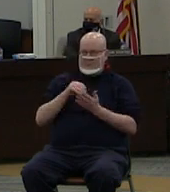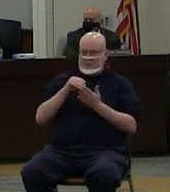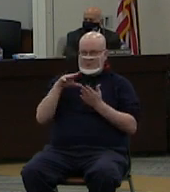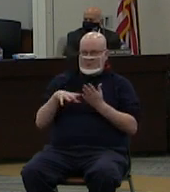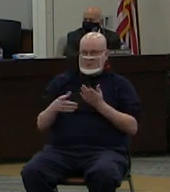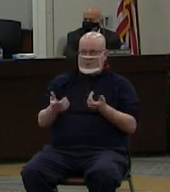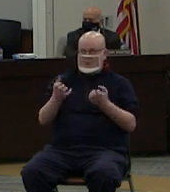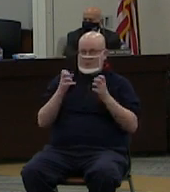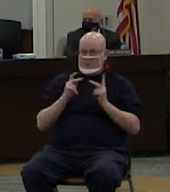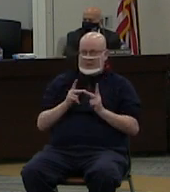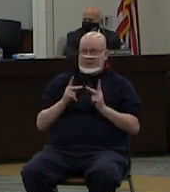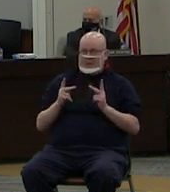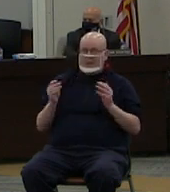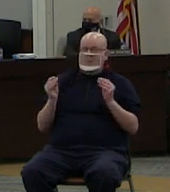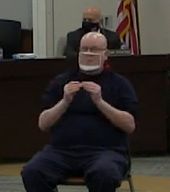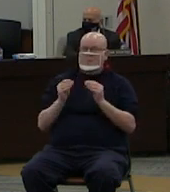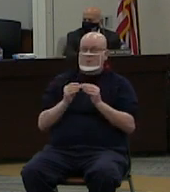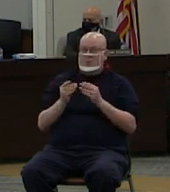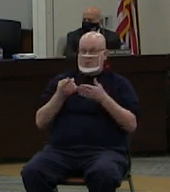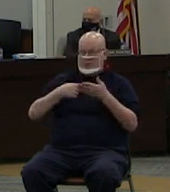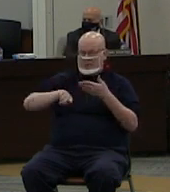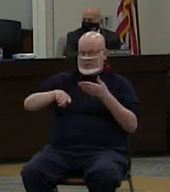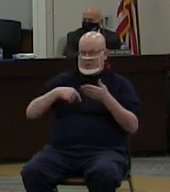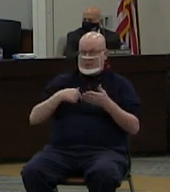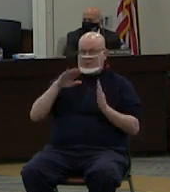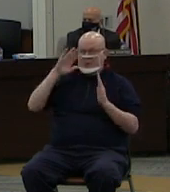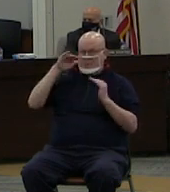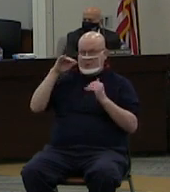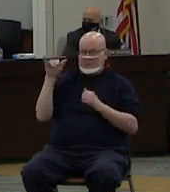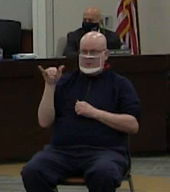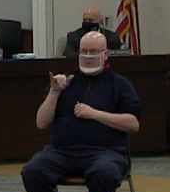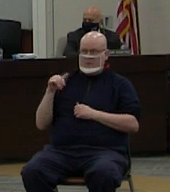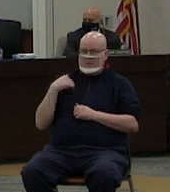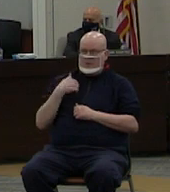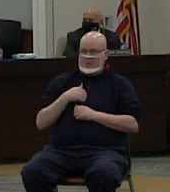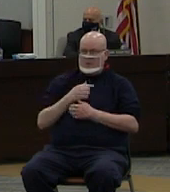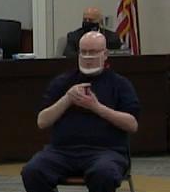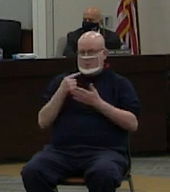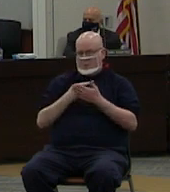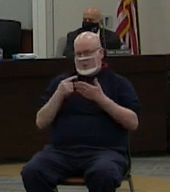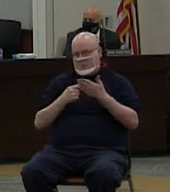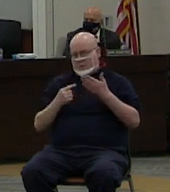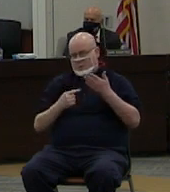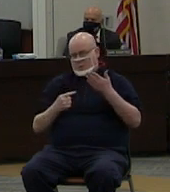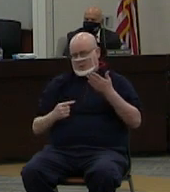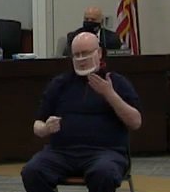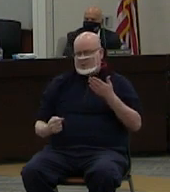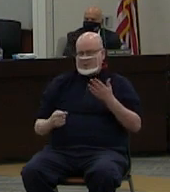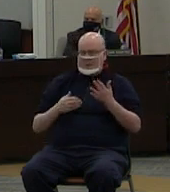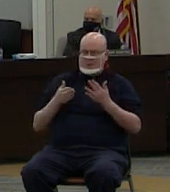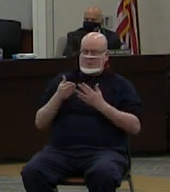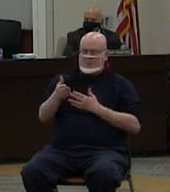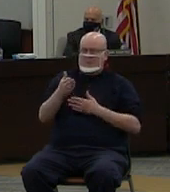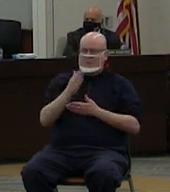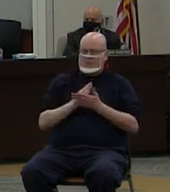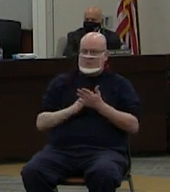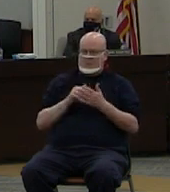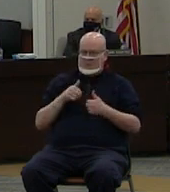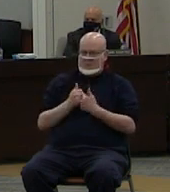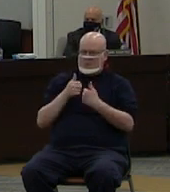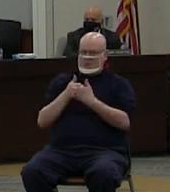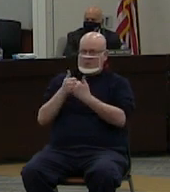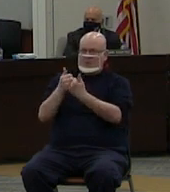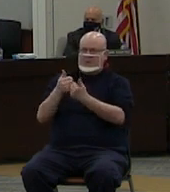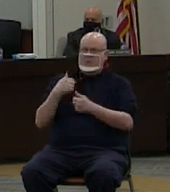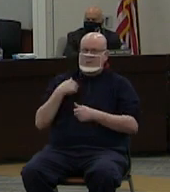back, more of them is coming back next week, I am hopeful too that as the weeks progress, as we get through some of the bumps and challenges early